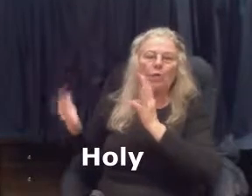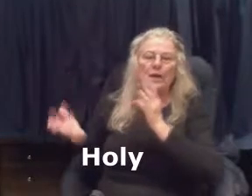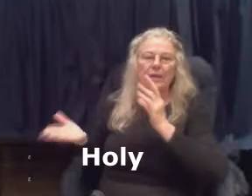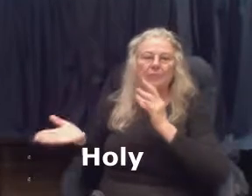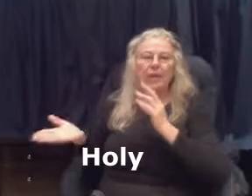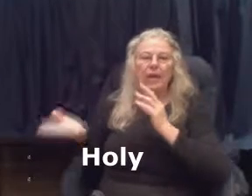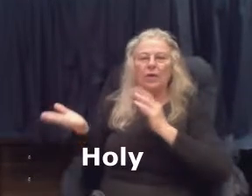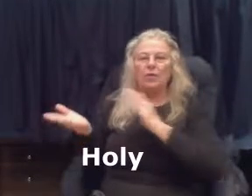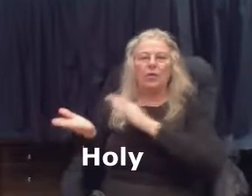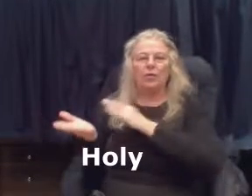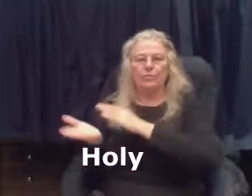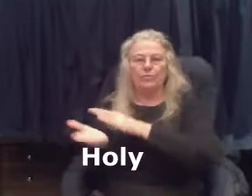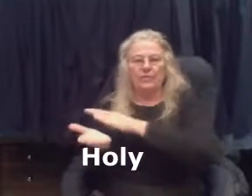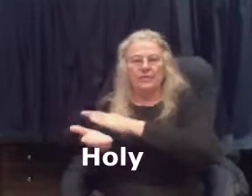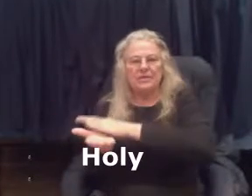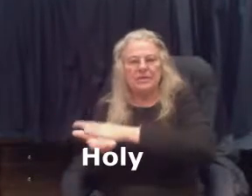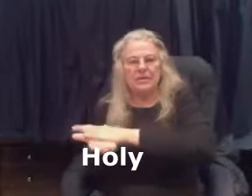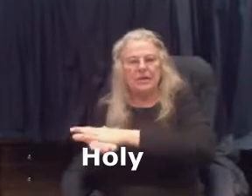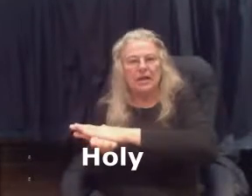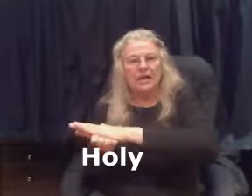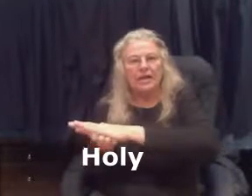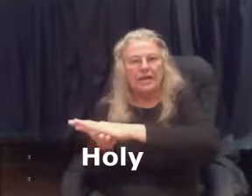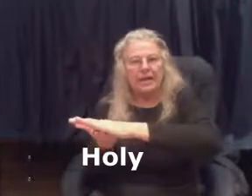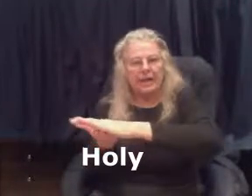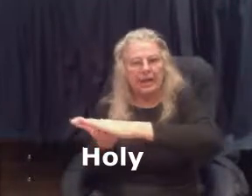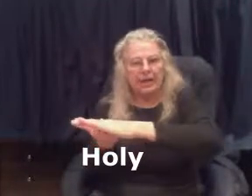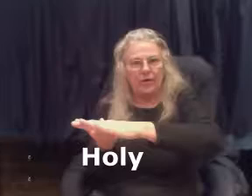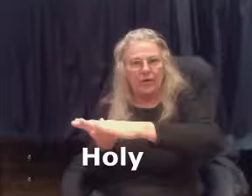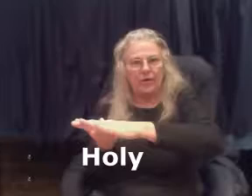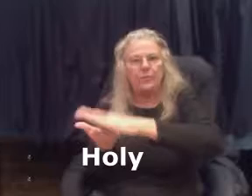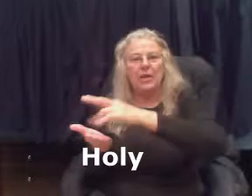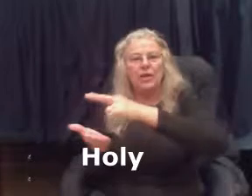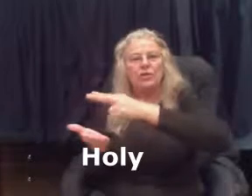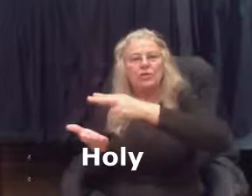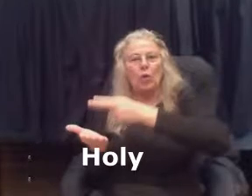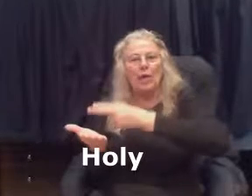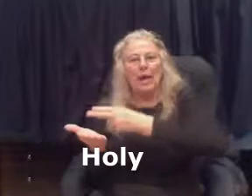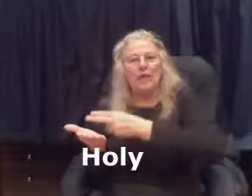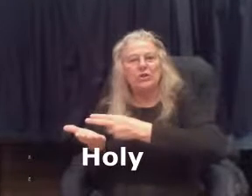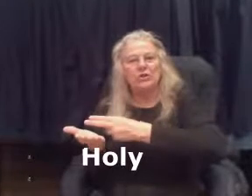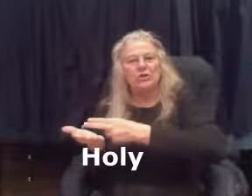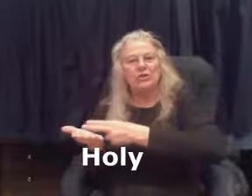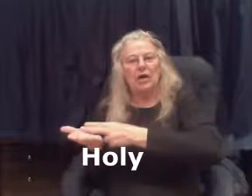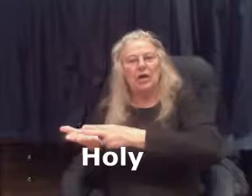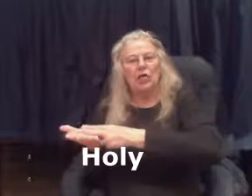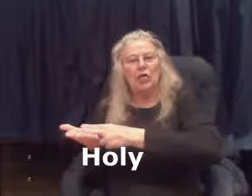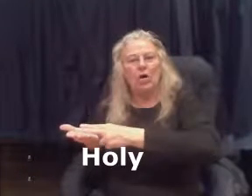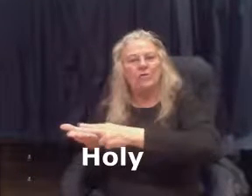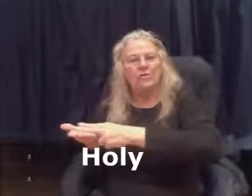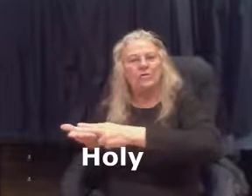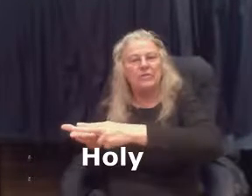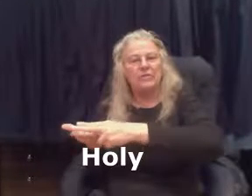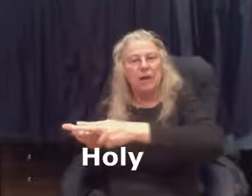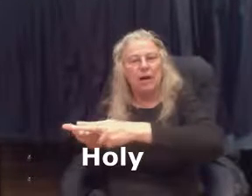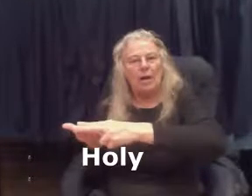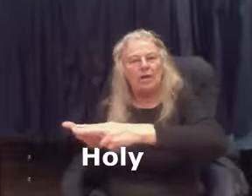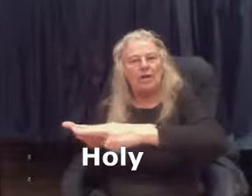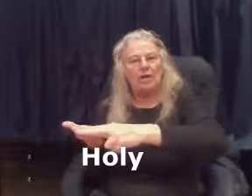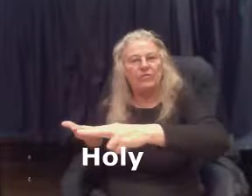Holy. This is the clean area. So H. Across the palm of